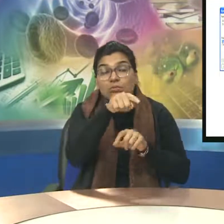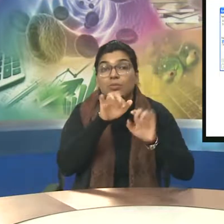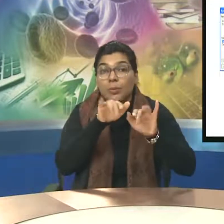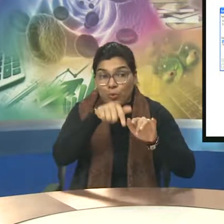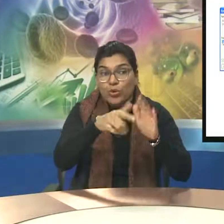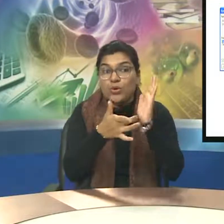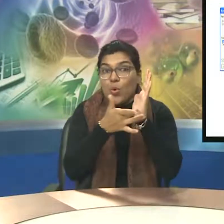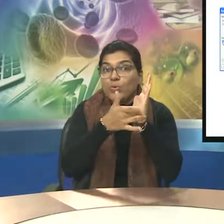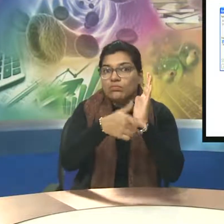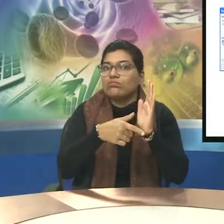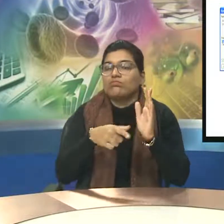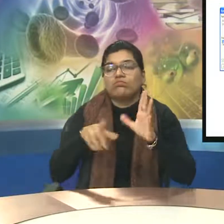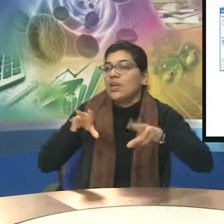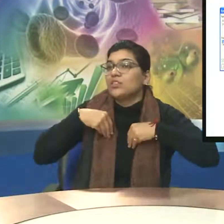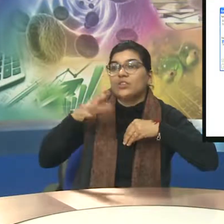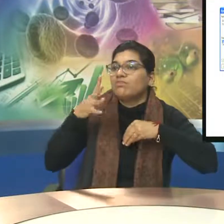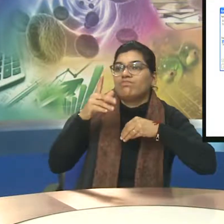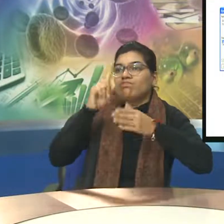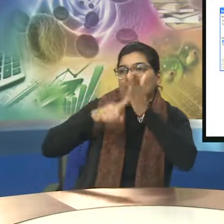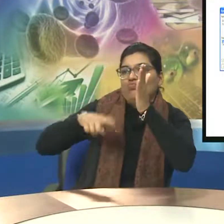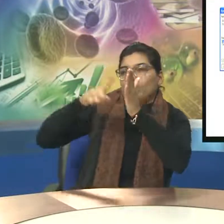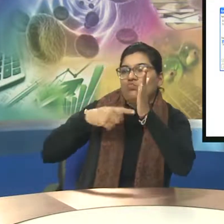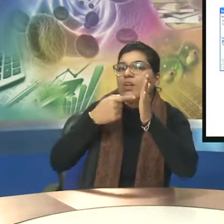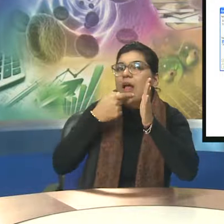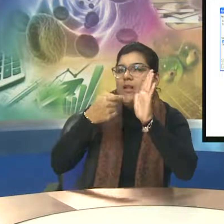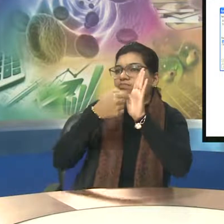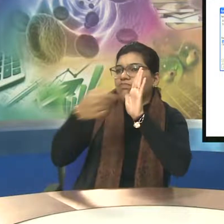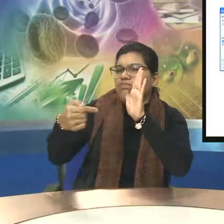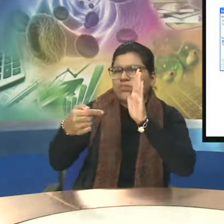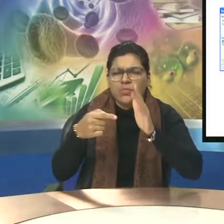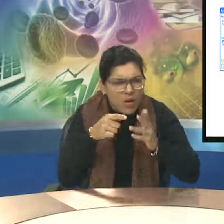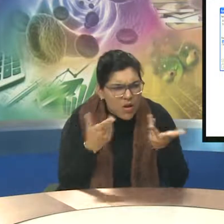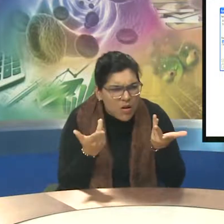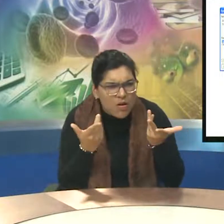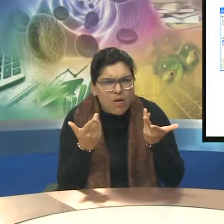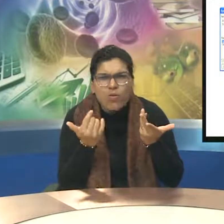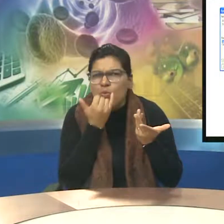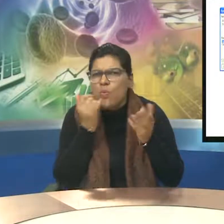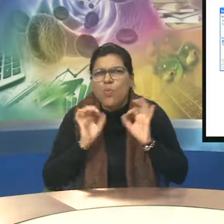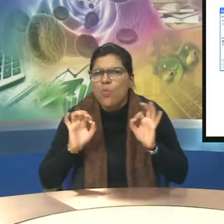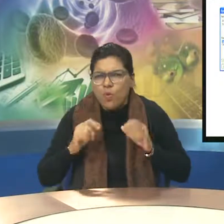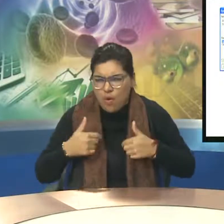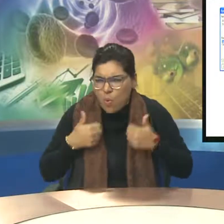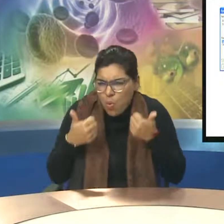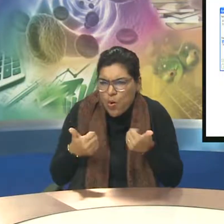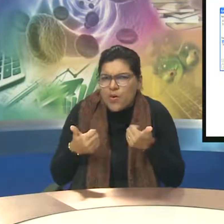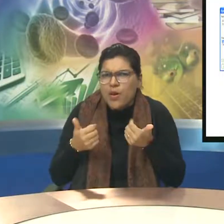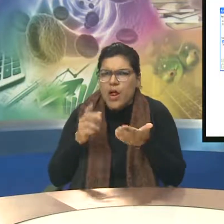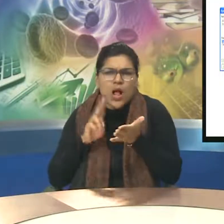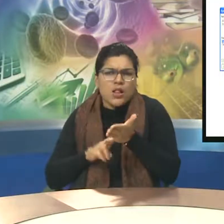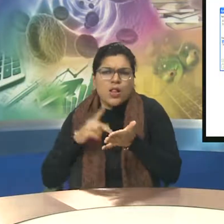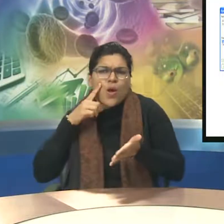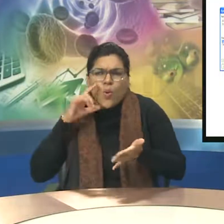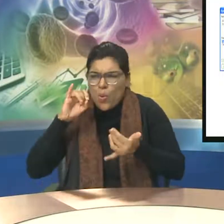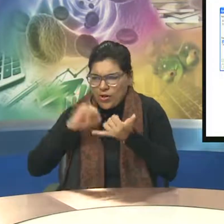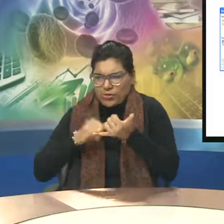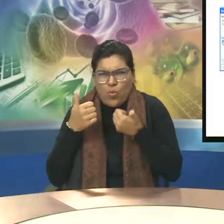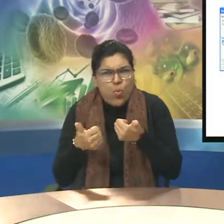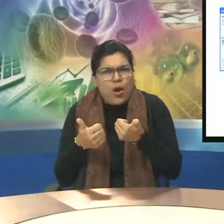used by the computer language, and it shows again and again a